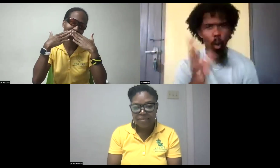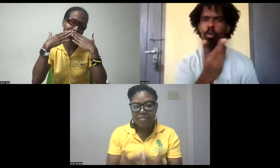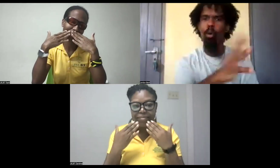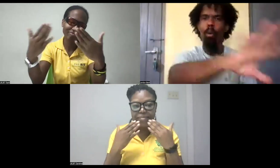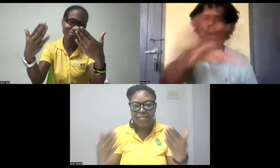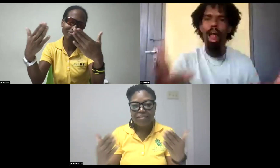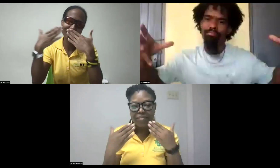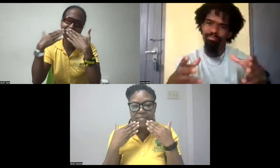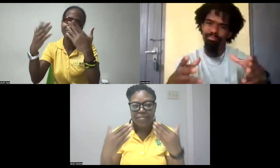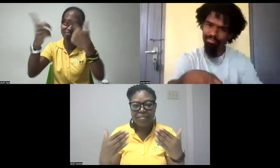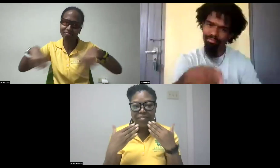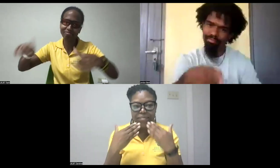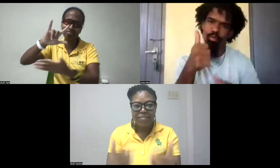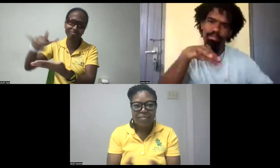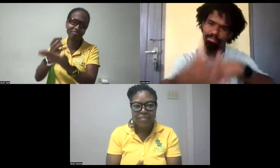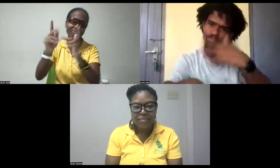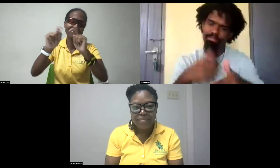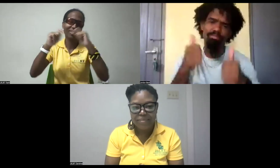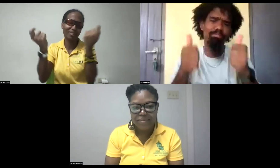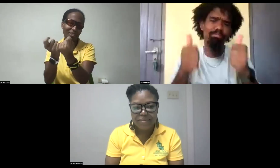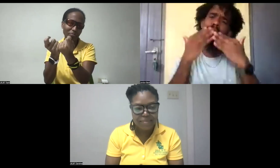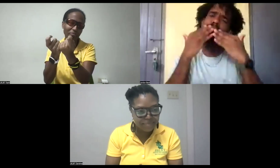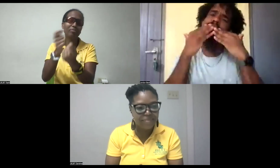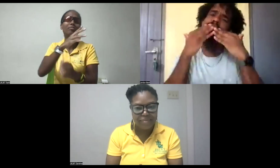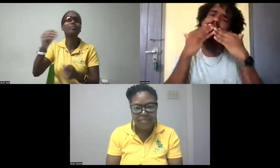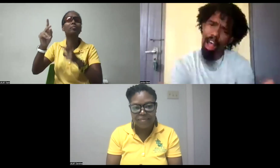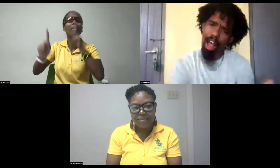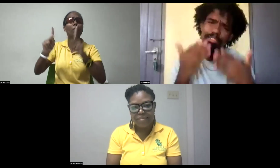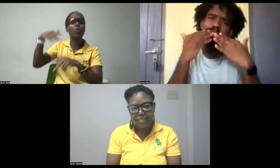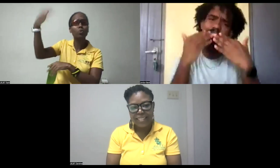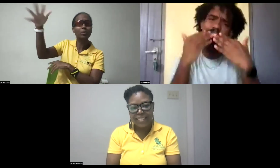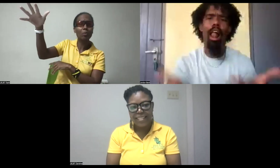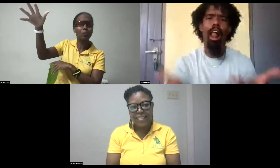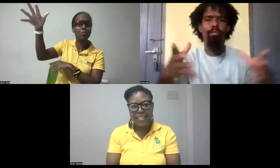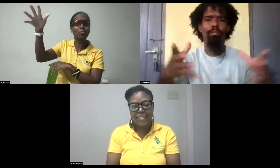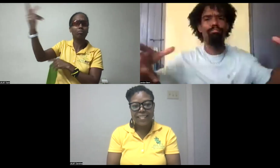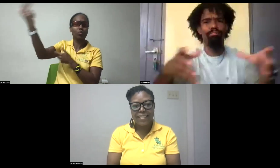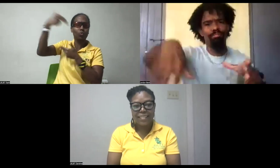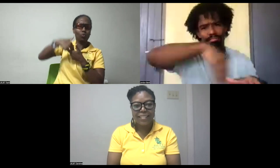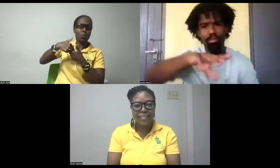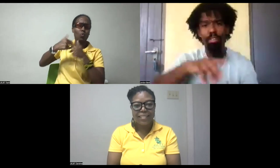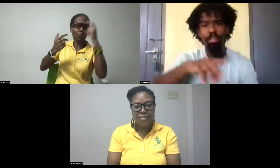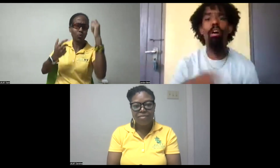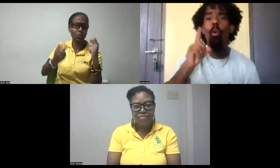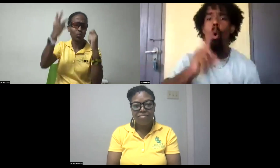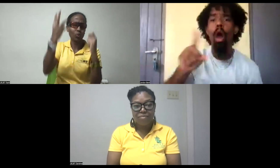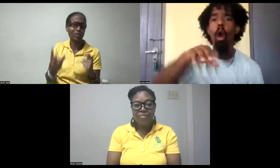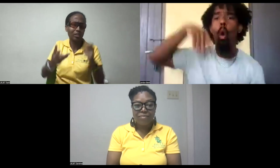really good, right? So thank you to the JSL team and thank you to people who are